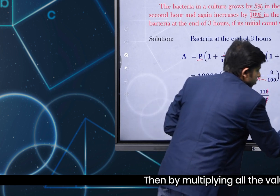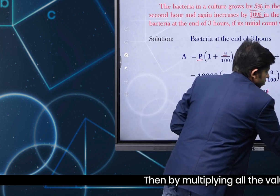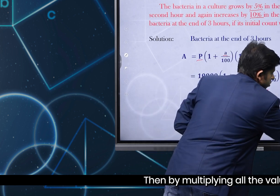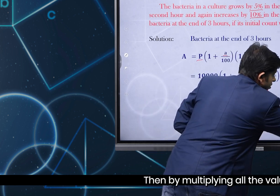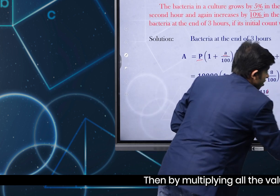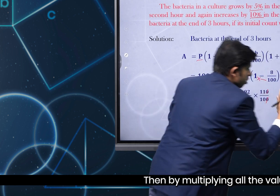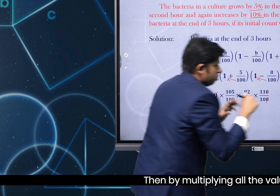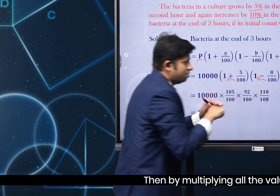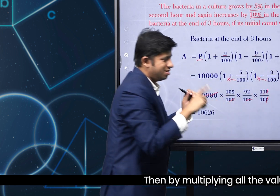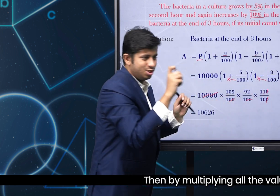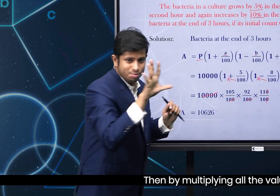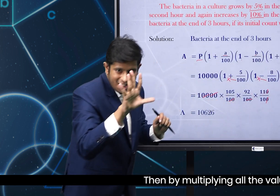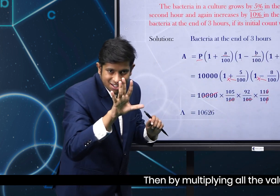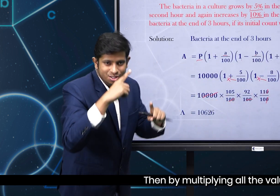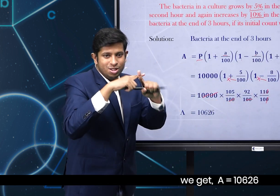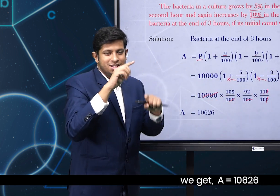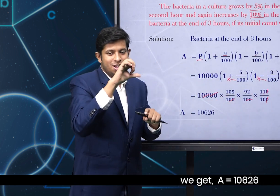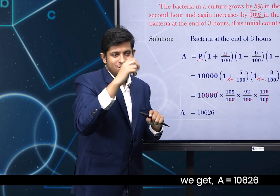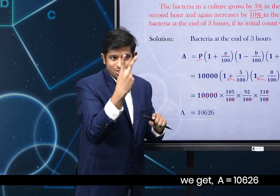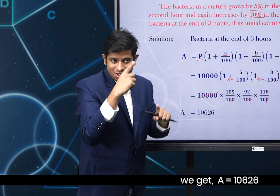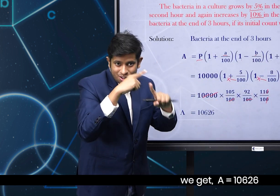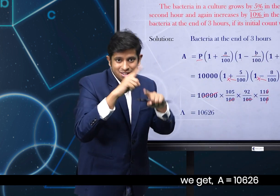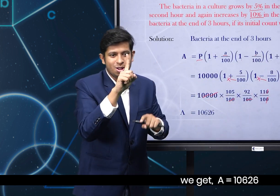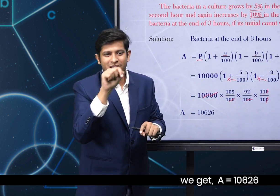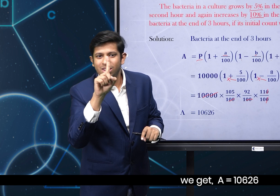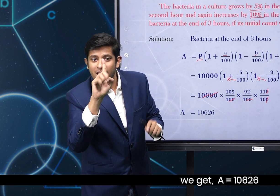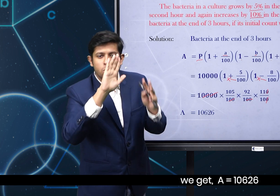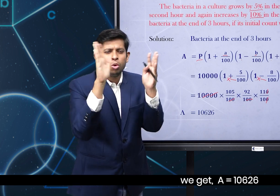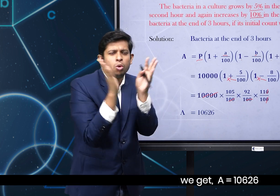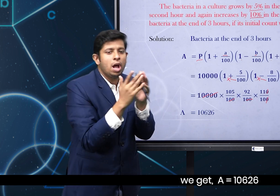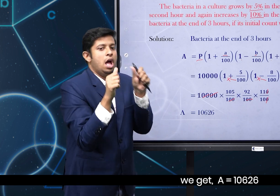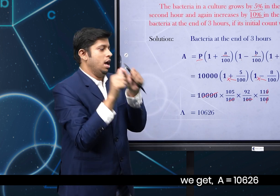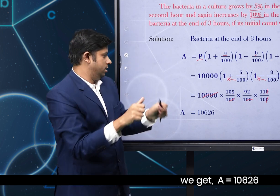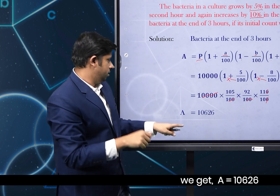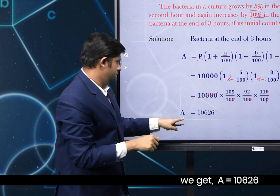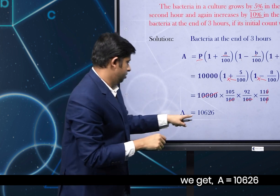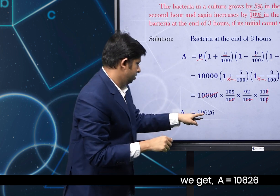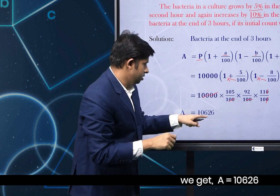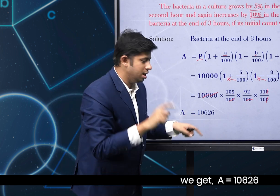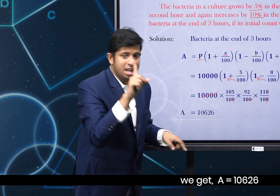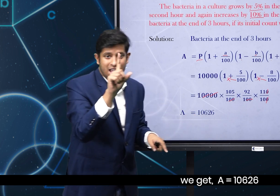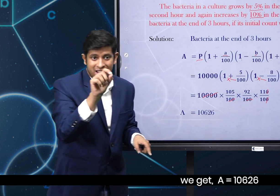Then by multiplying all the values, we get A is equal to 10,626.